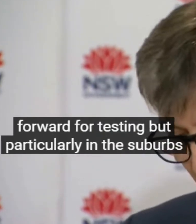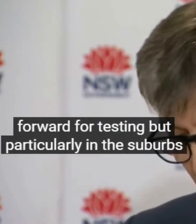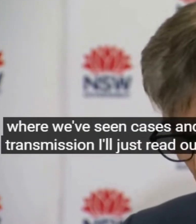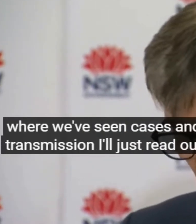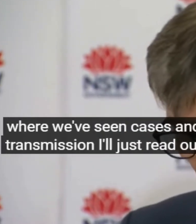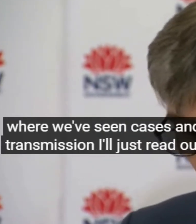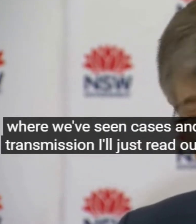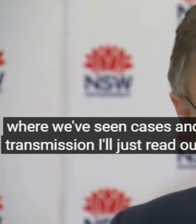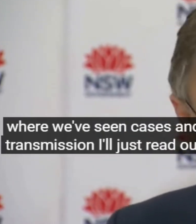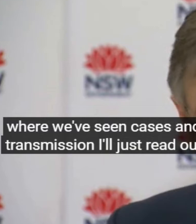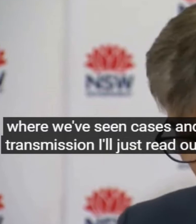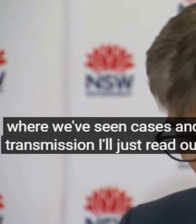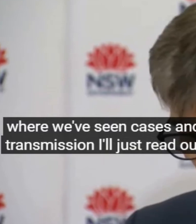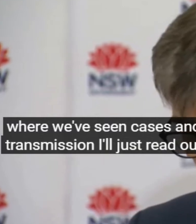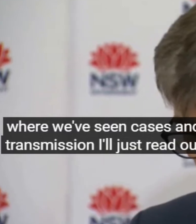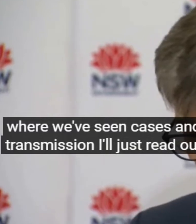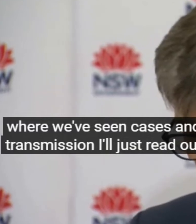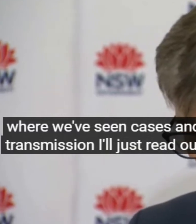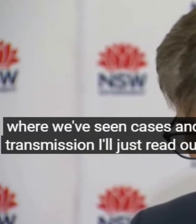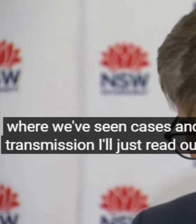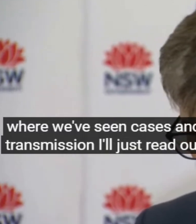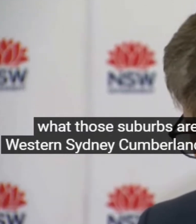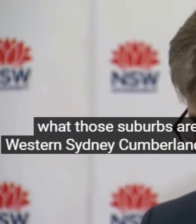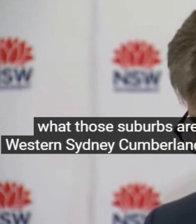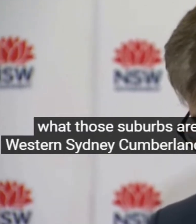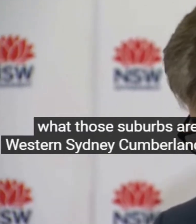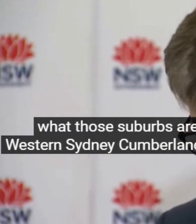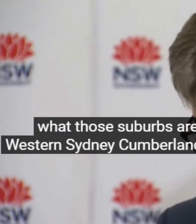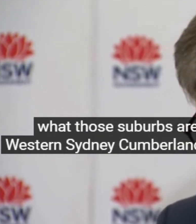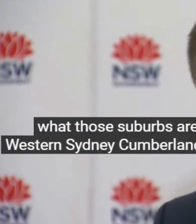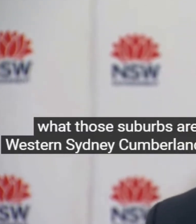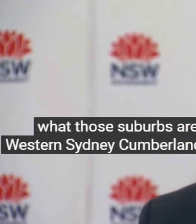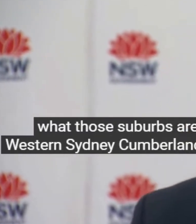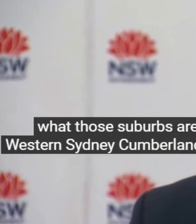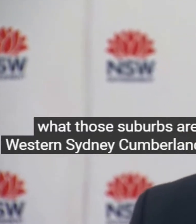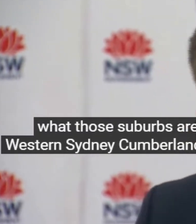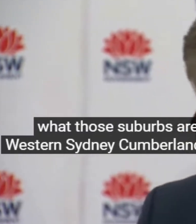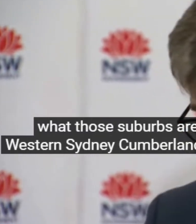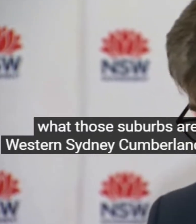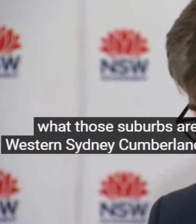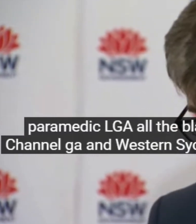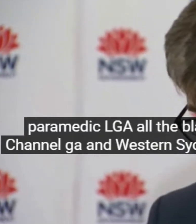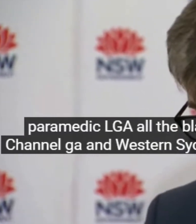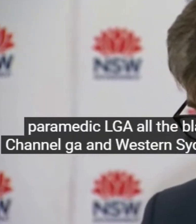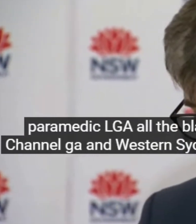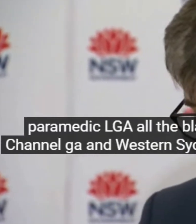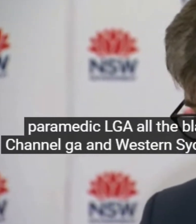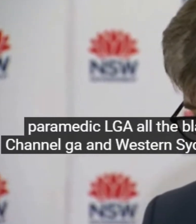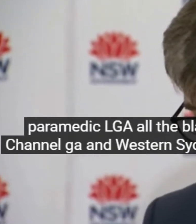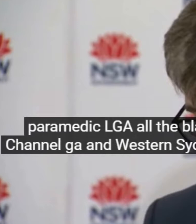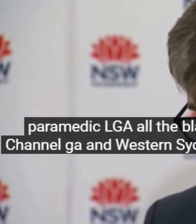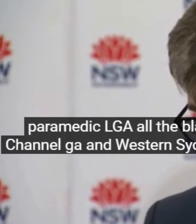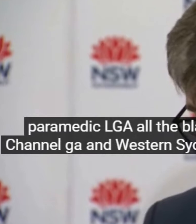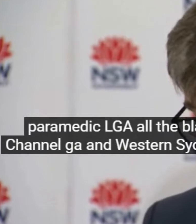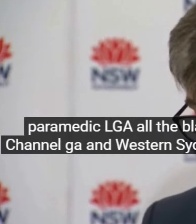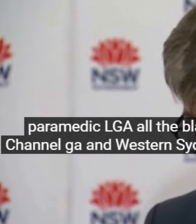LGA, all of Blacktown LGA, and Western Sydney in general. In southwest Sydney, of course, Fairfield, Canterbury,